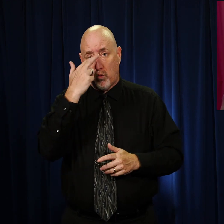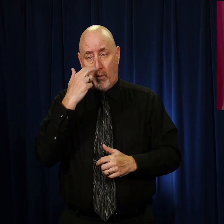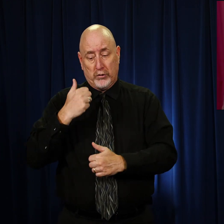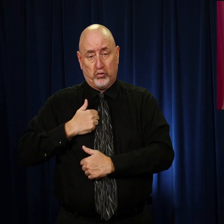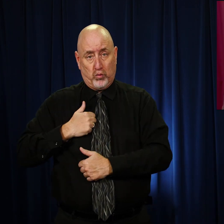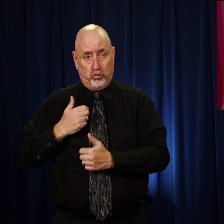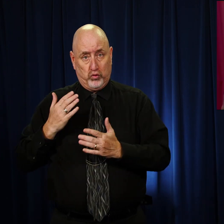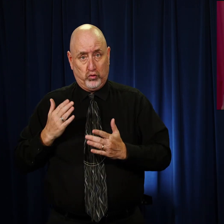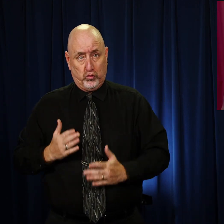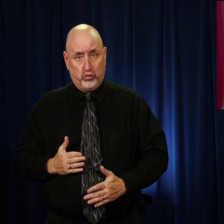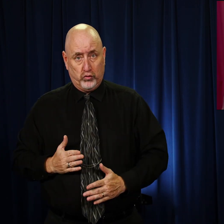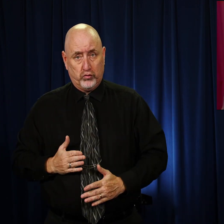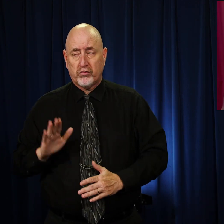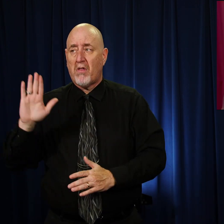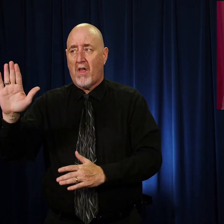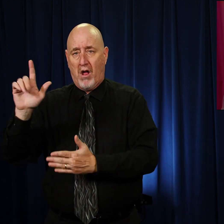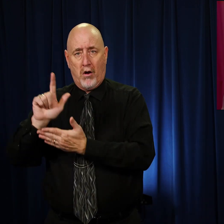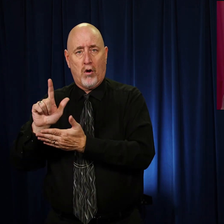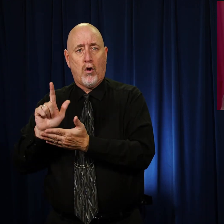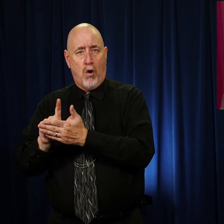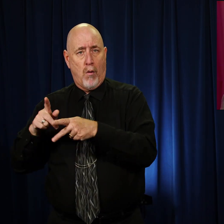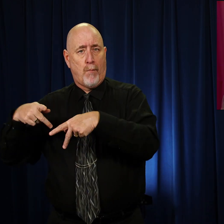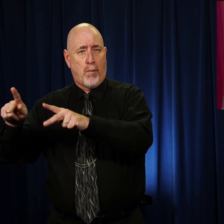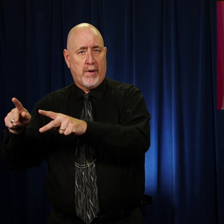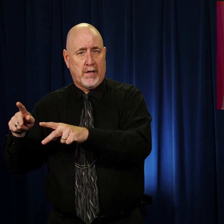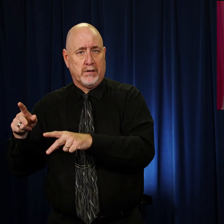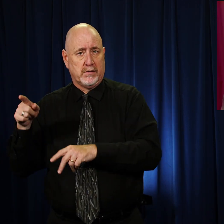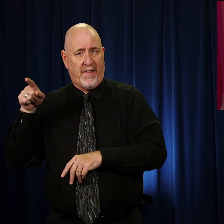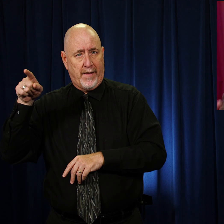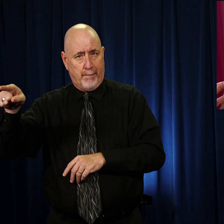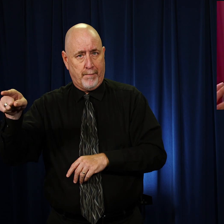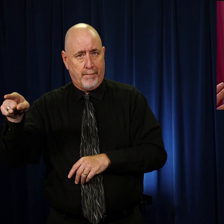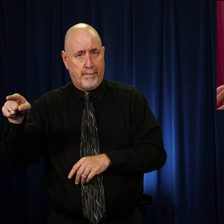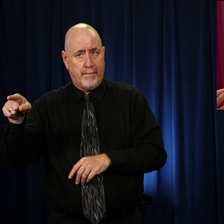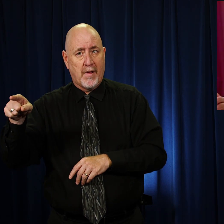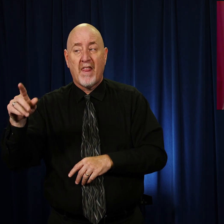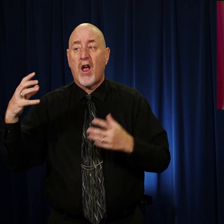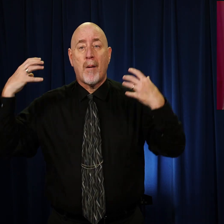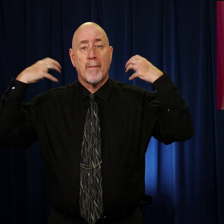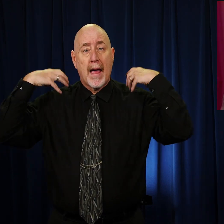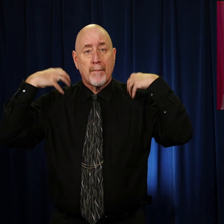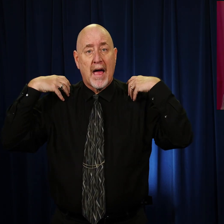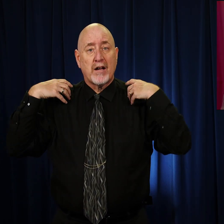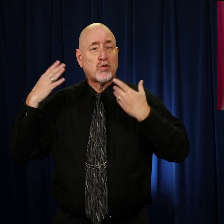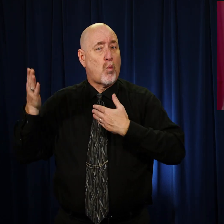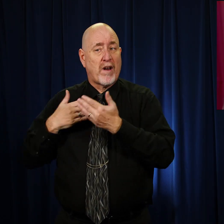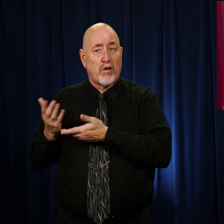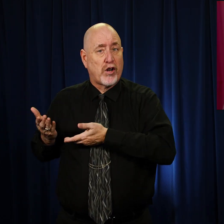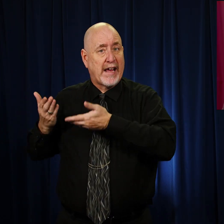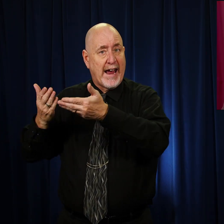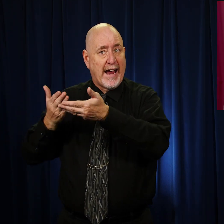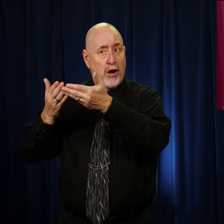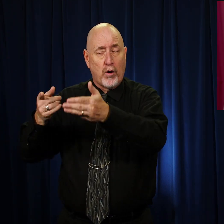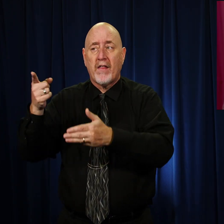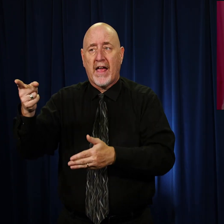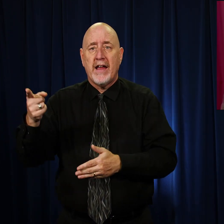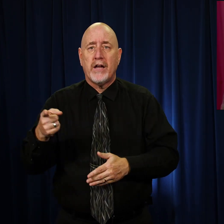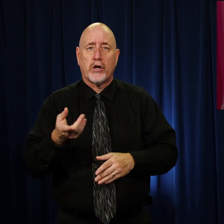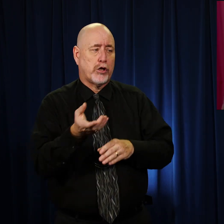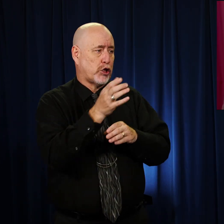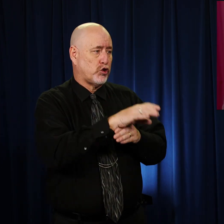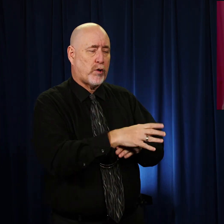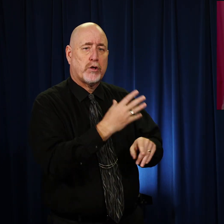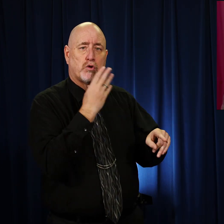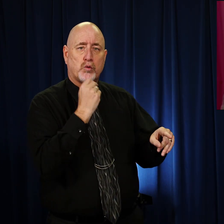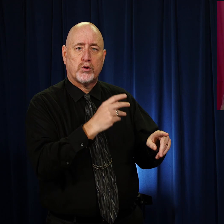Roman soldiers had the law on their side saying that their backpacks or the loads that they were carrying, they could constrain